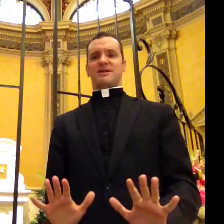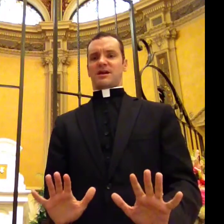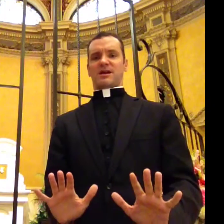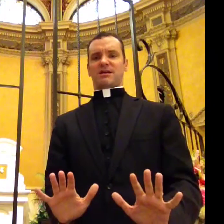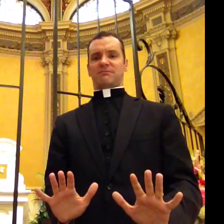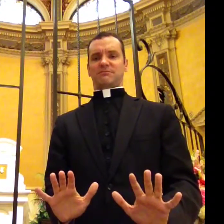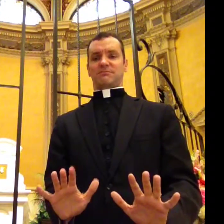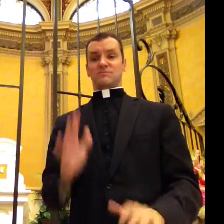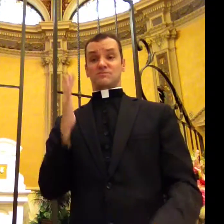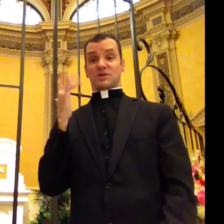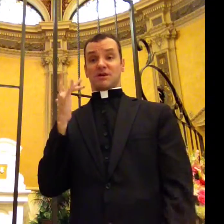the Eucharist every Sunday.